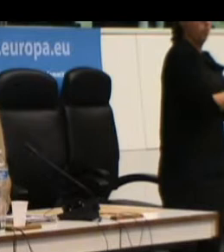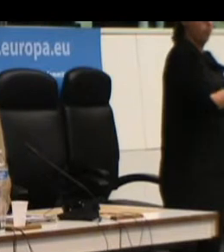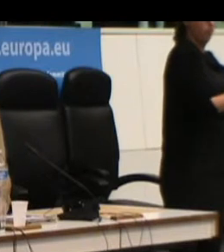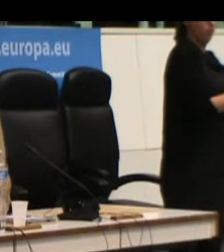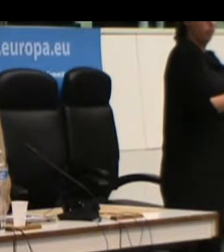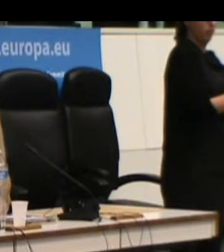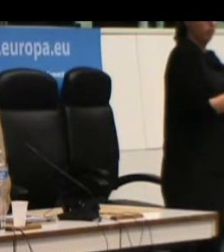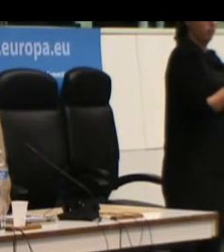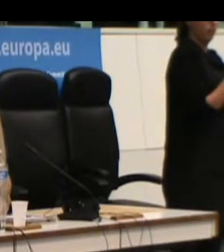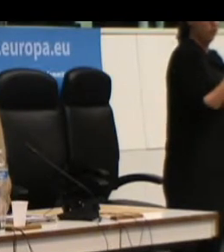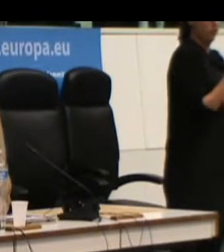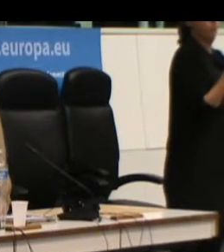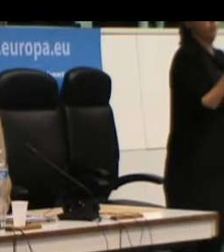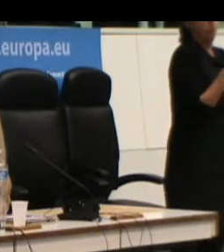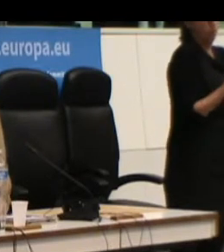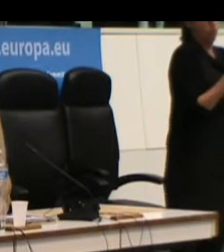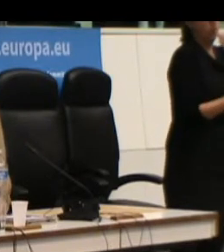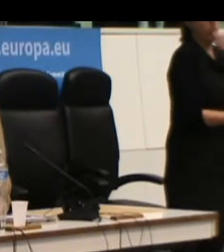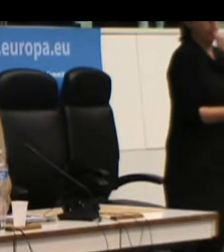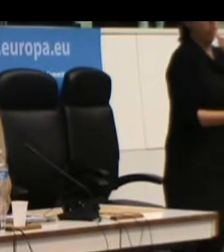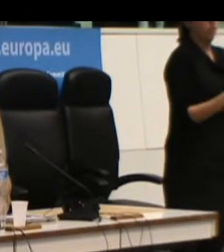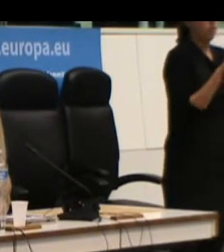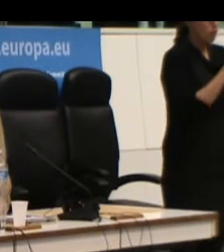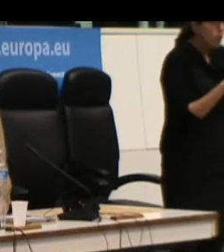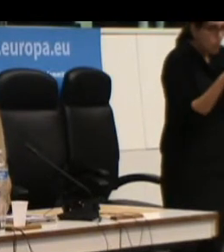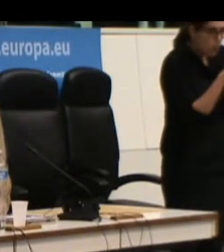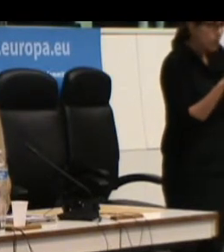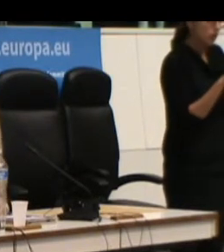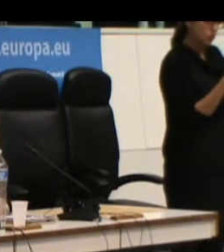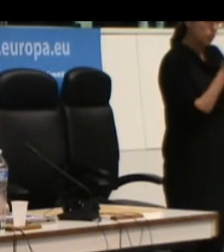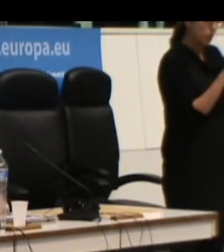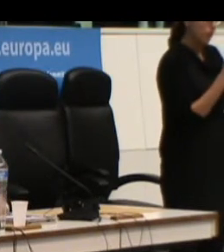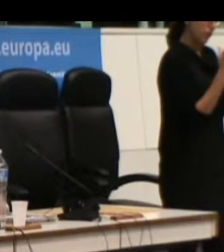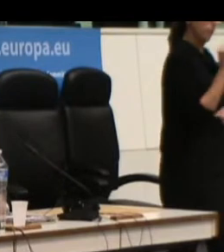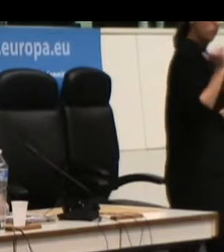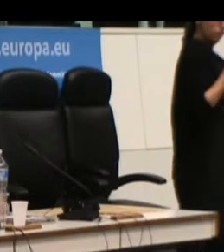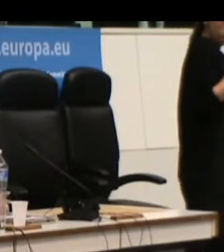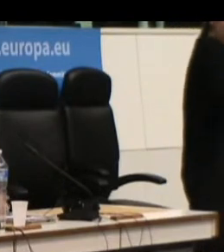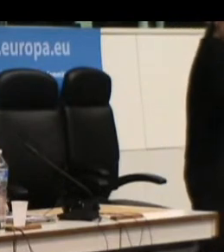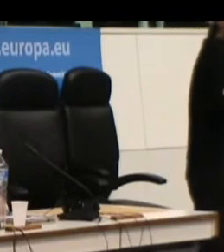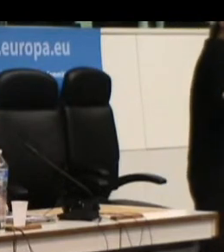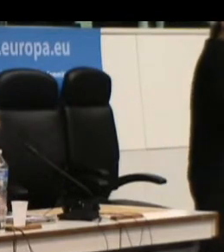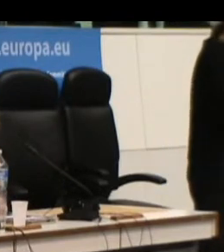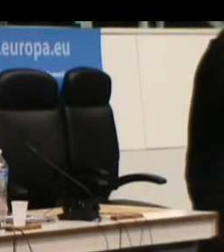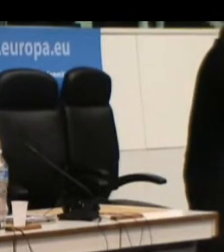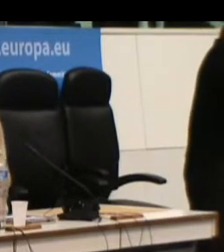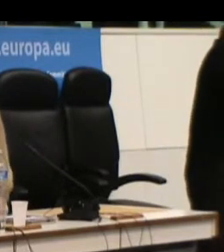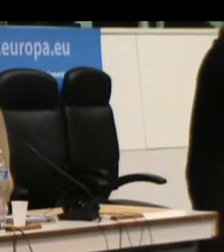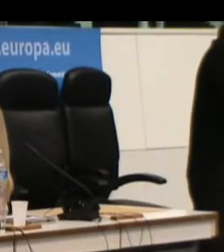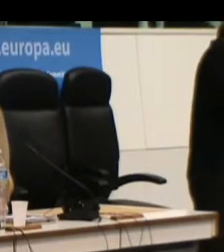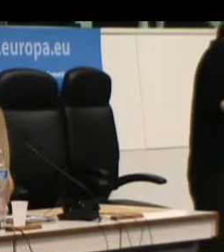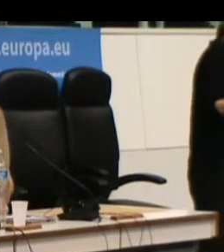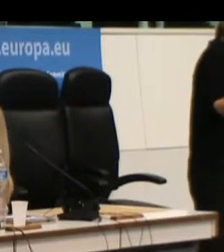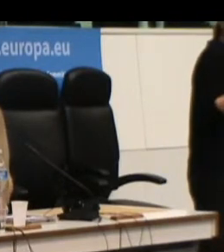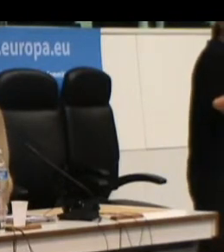are economically deprived, they might be looking for a job. If they're affluent, they might be looking for a job. But many of the people that we